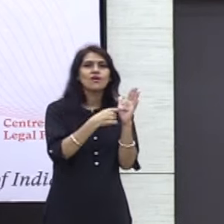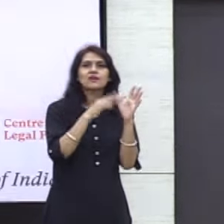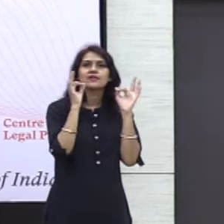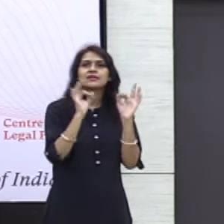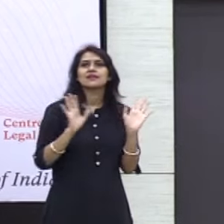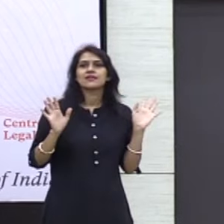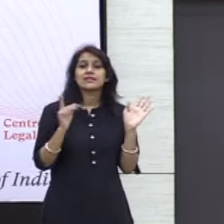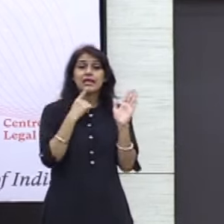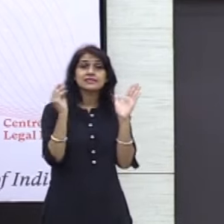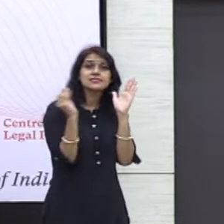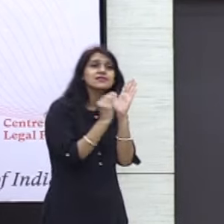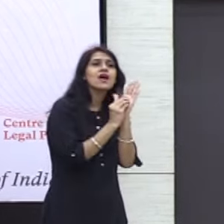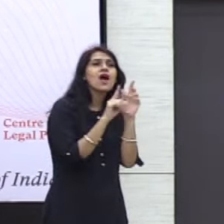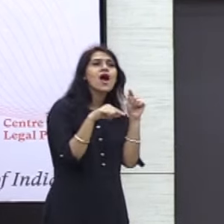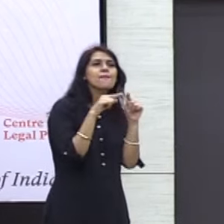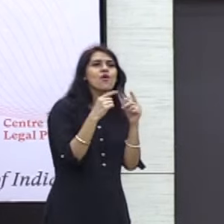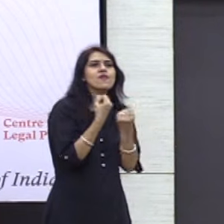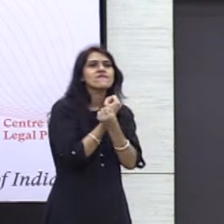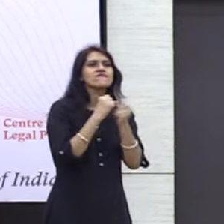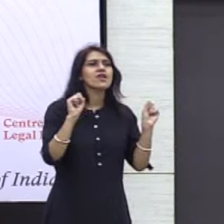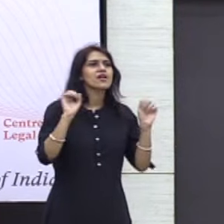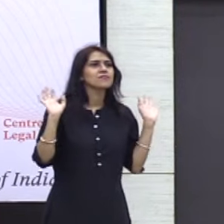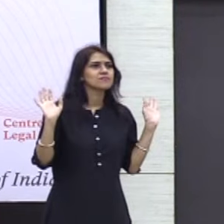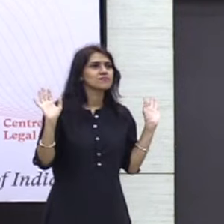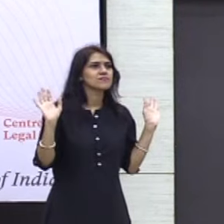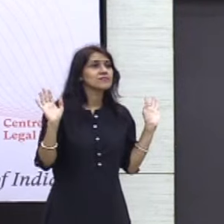our freedoms. No person